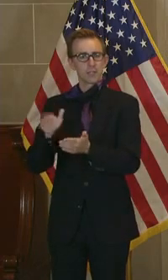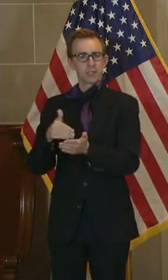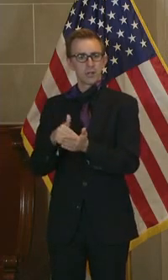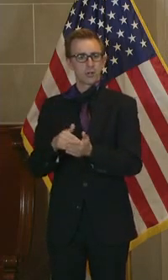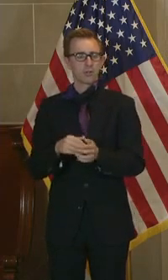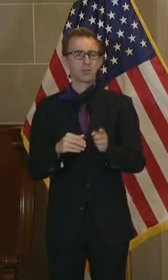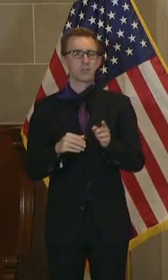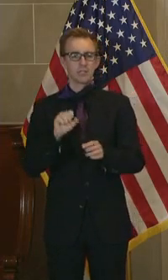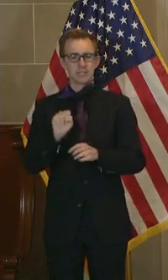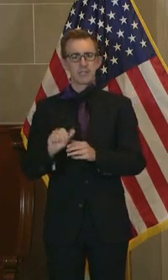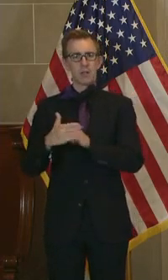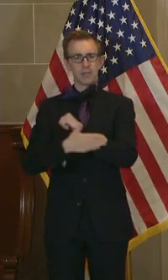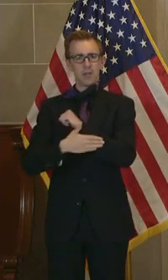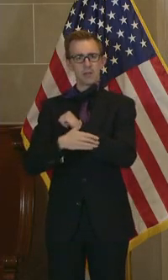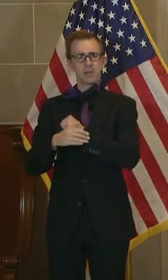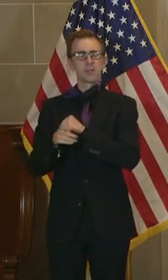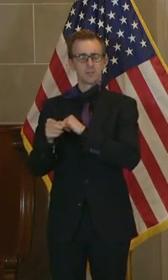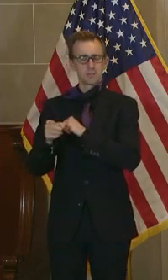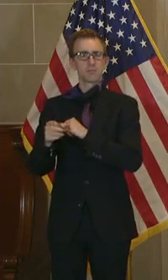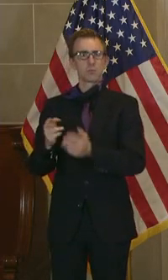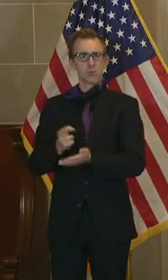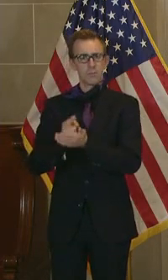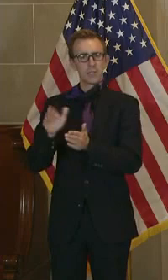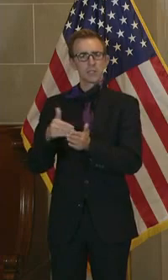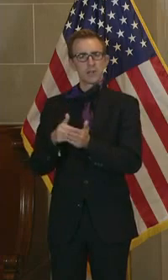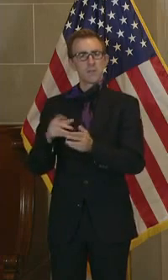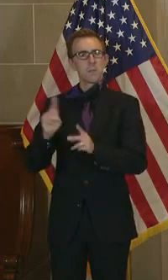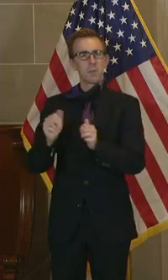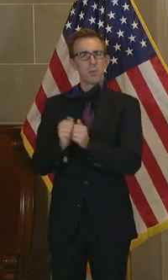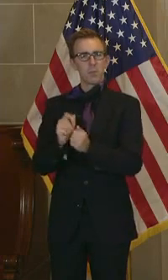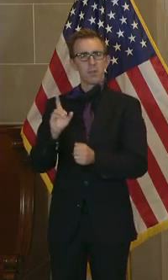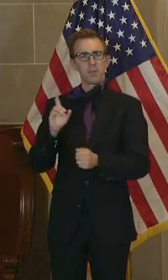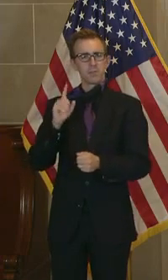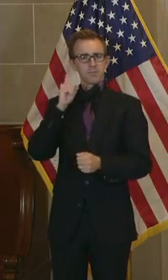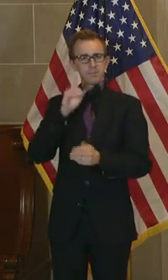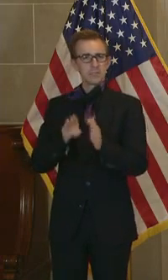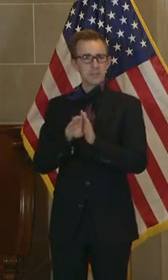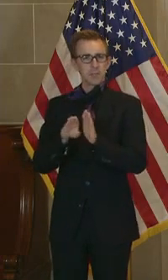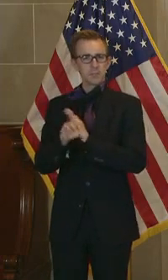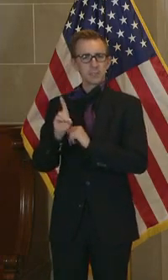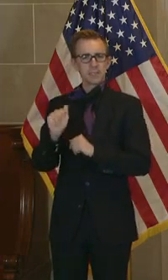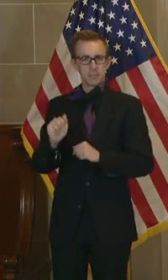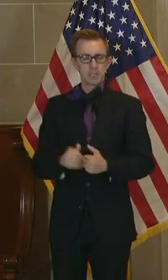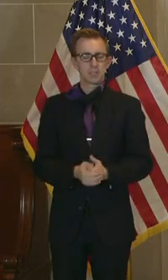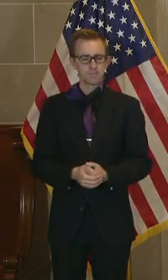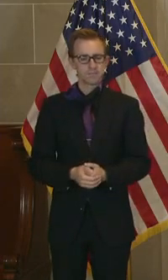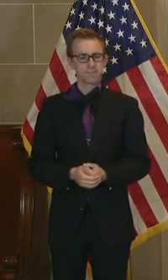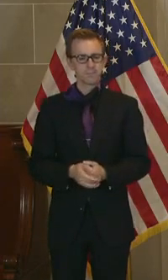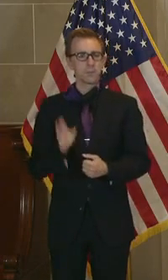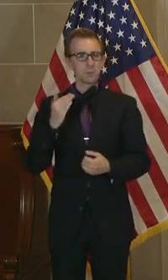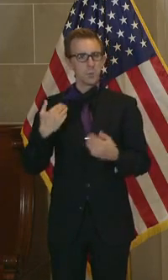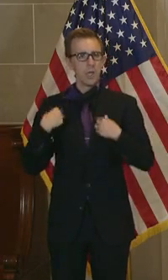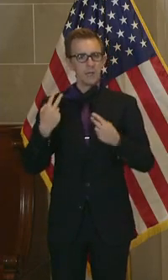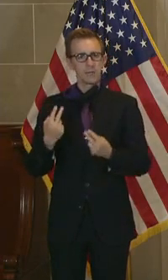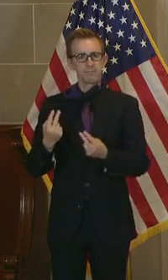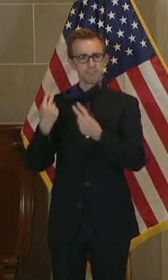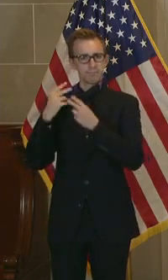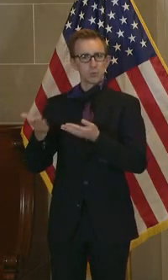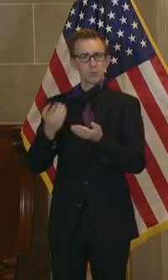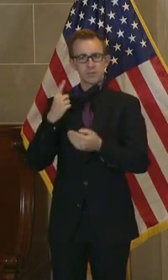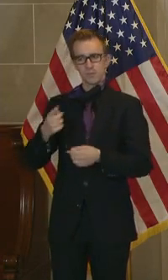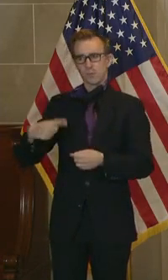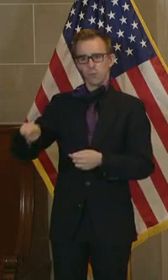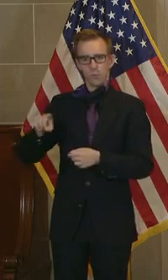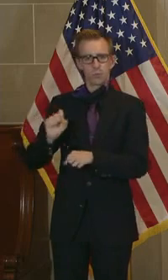County DDTC Rehabilitation Center for people with developmental disabilities. At some point, there'll be a memorial service for our psychiatric